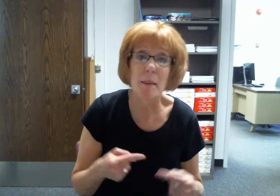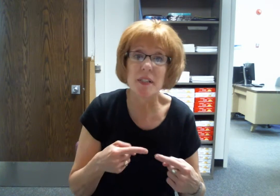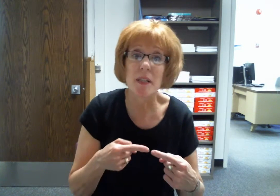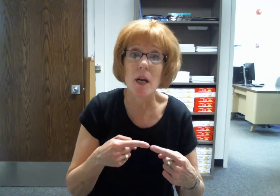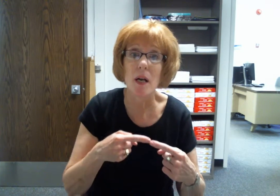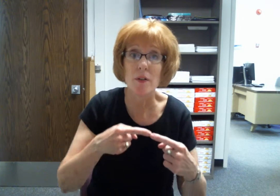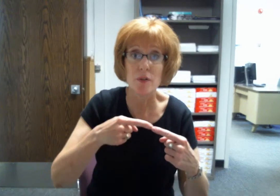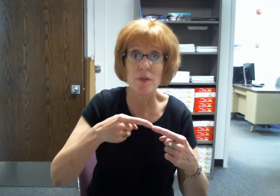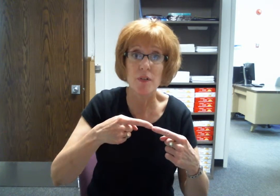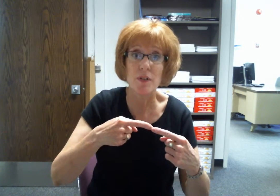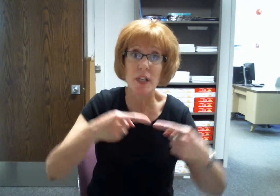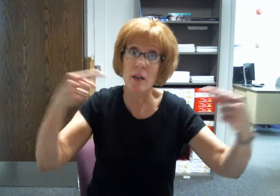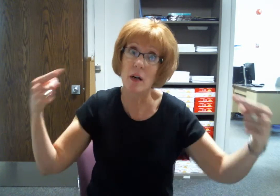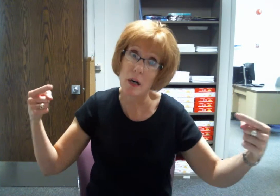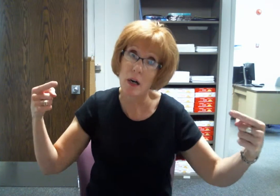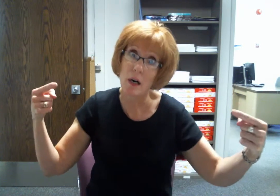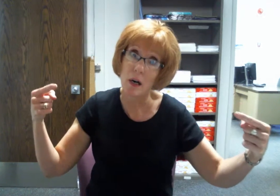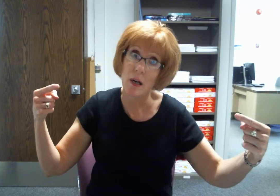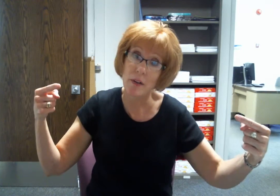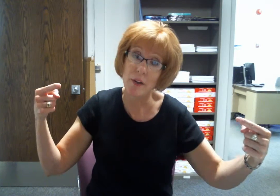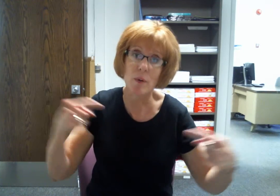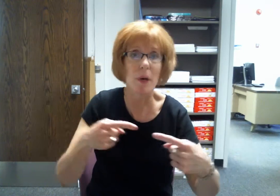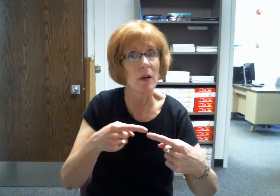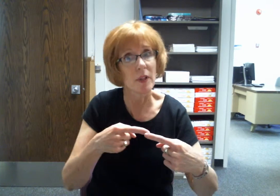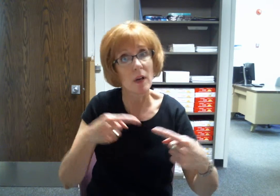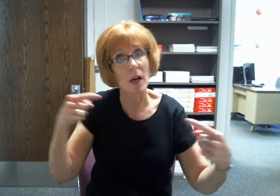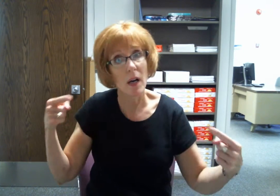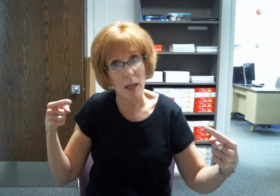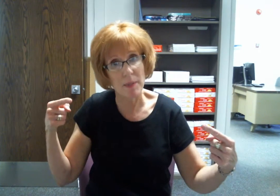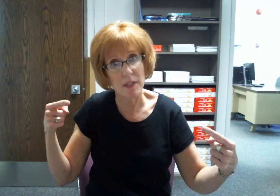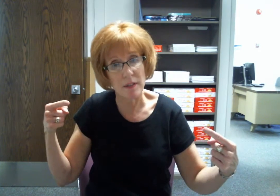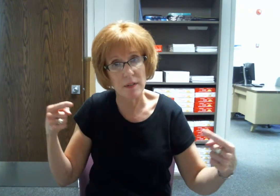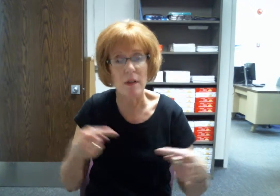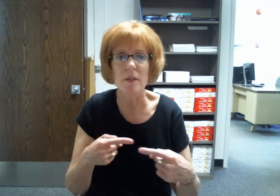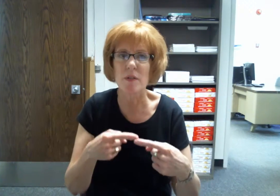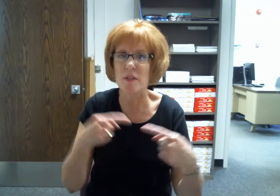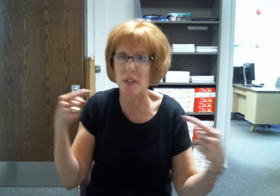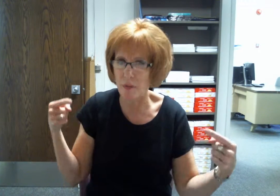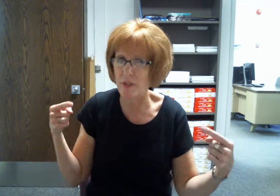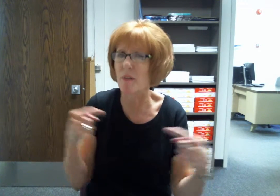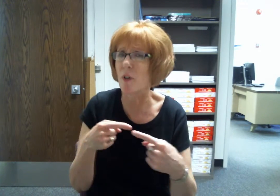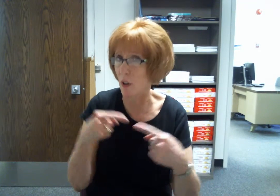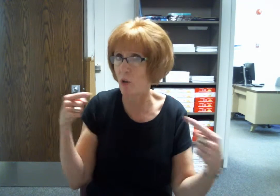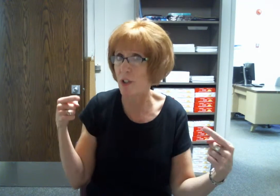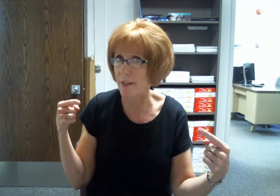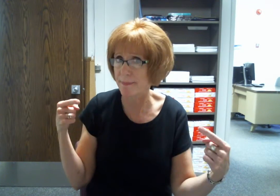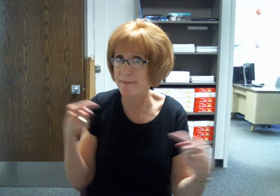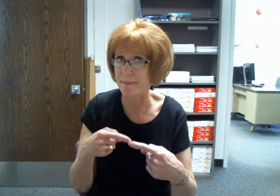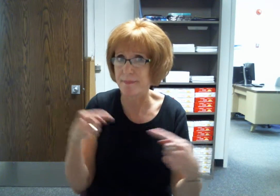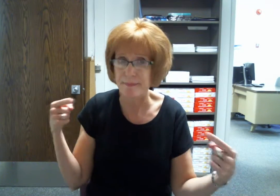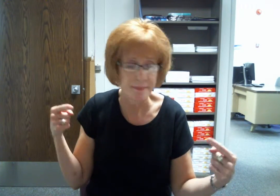Opposite. Two fingers are together, then they go apart. They're opposite. Also, you'll see that for the sign for allergic.